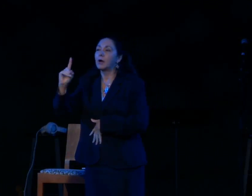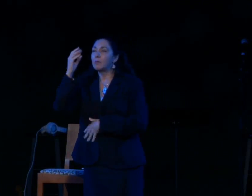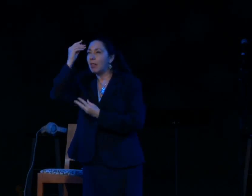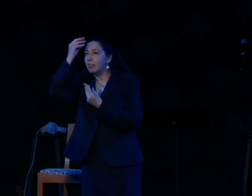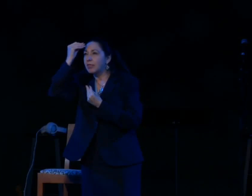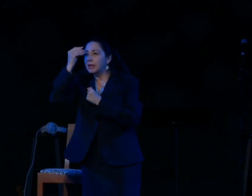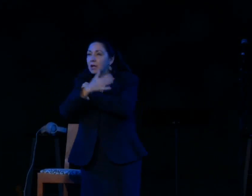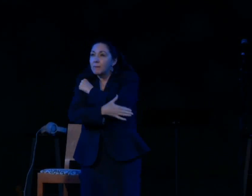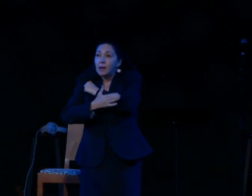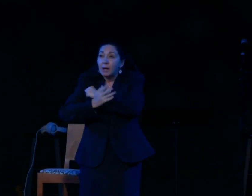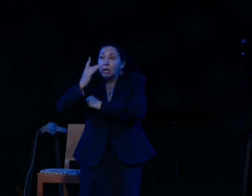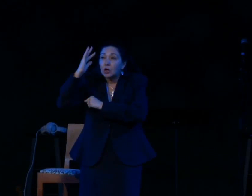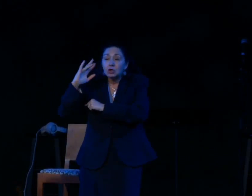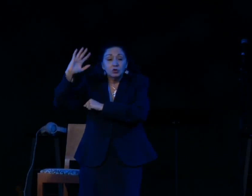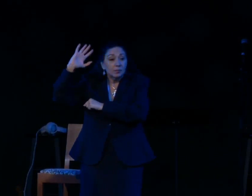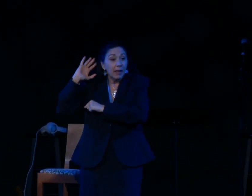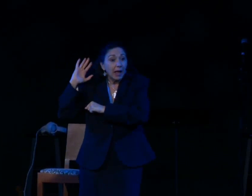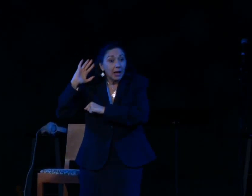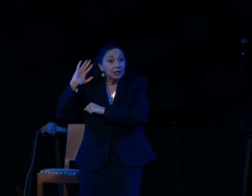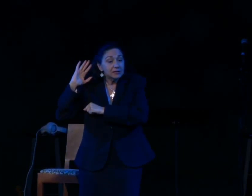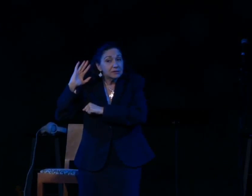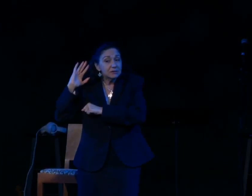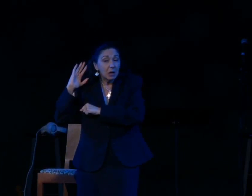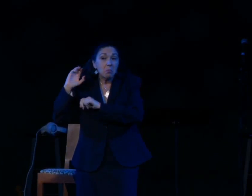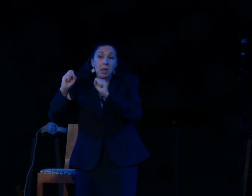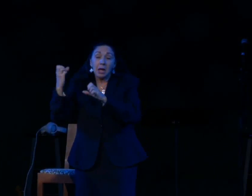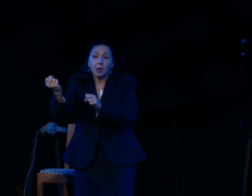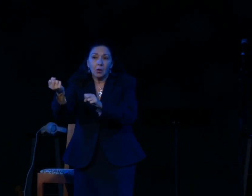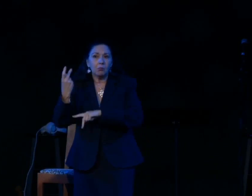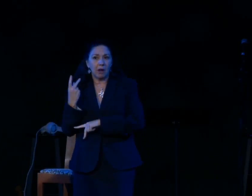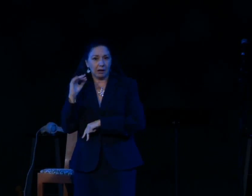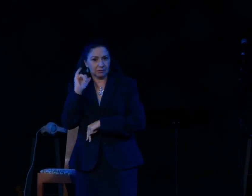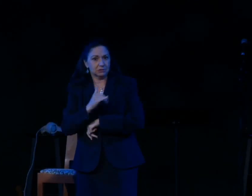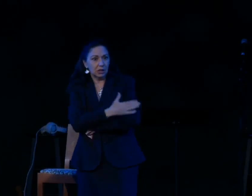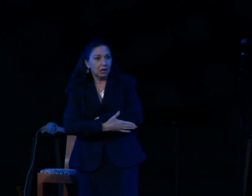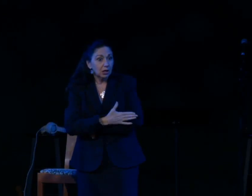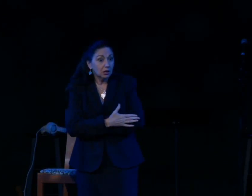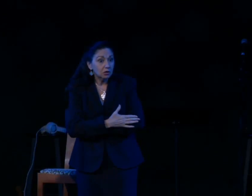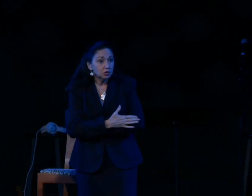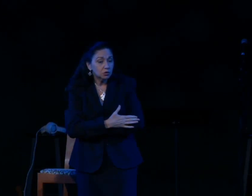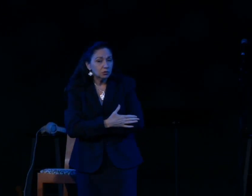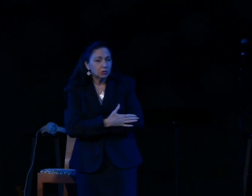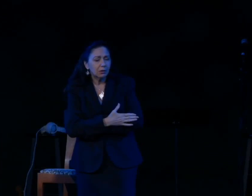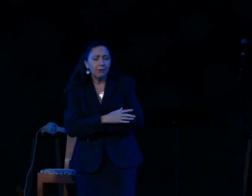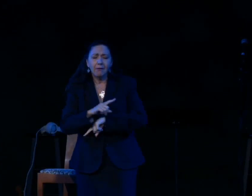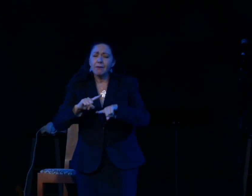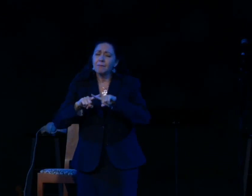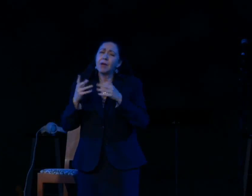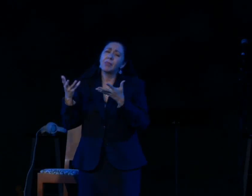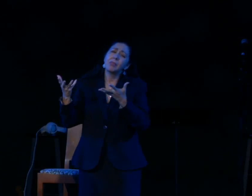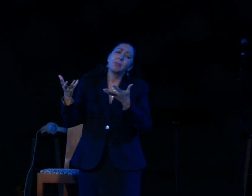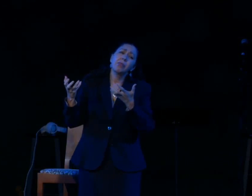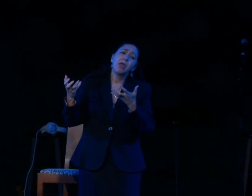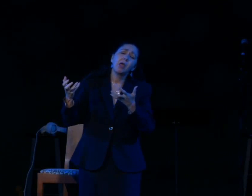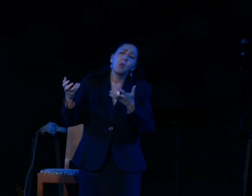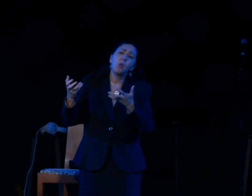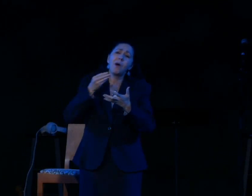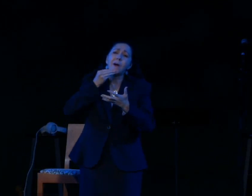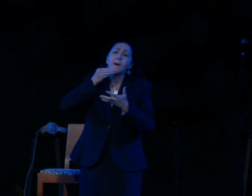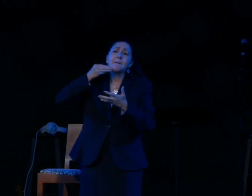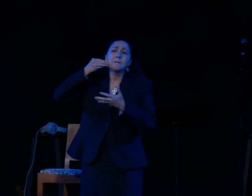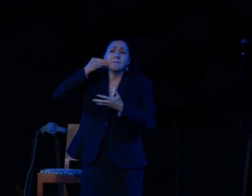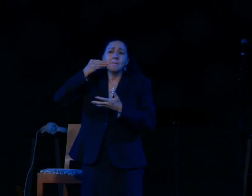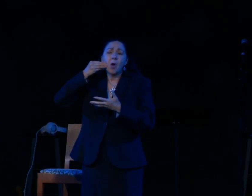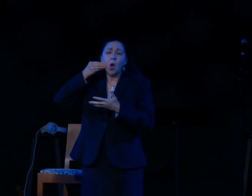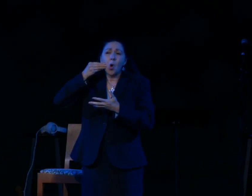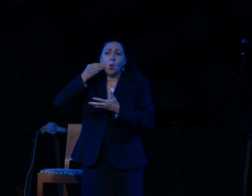they had left behind, they would have had the opportunity to return to it. But they're longing for a better homeland,